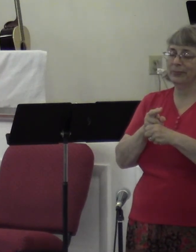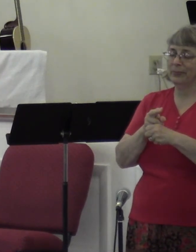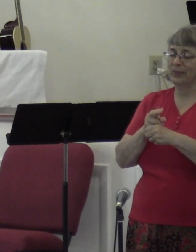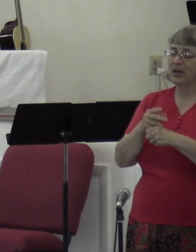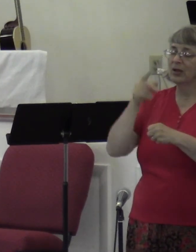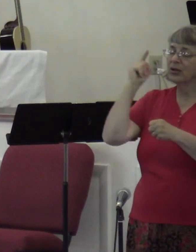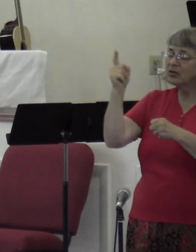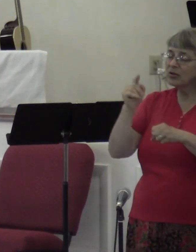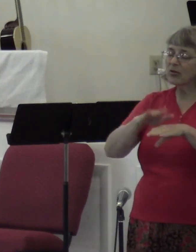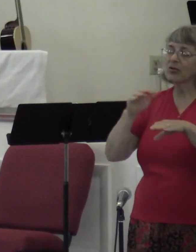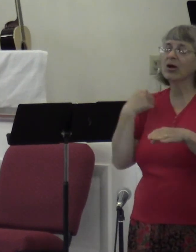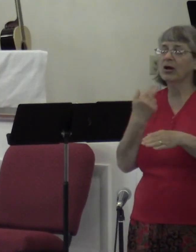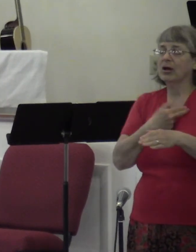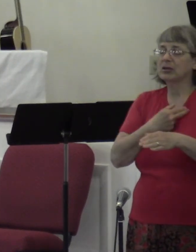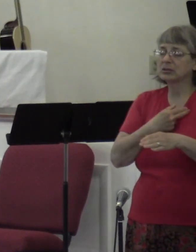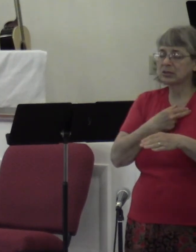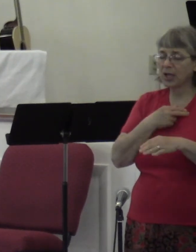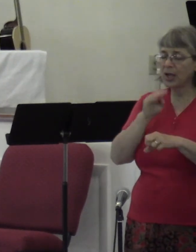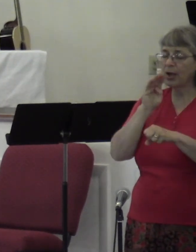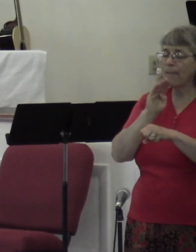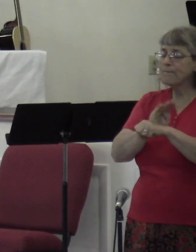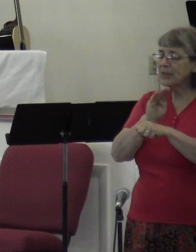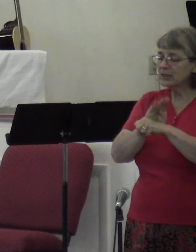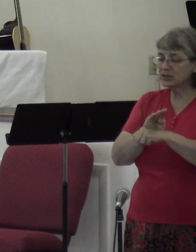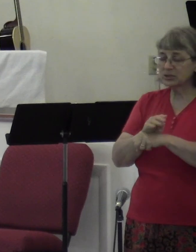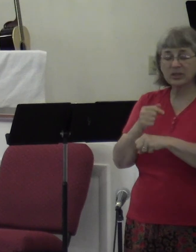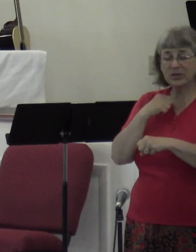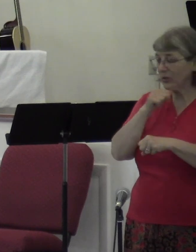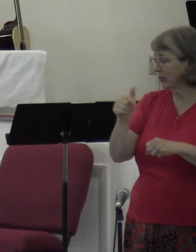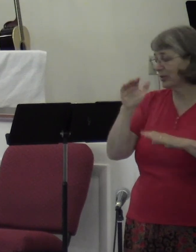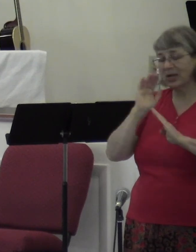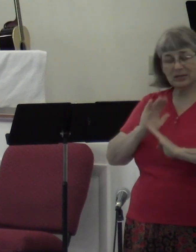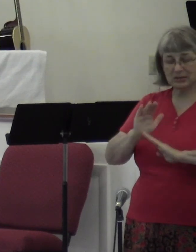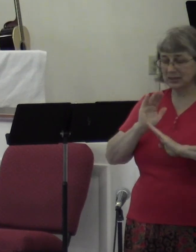That you have called us to a ministry that we are not fulfilling.